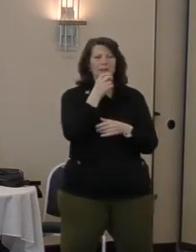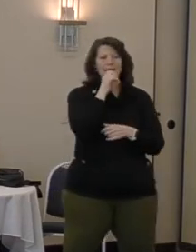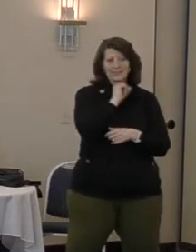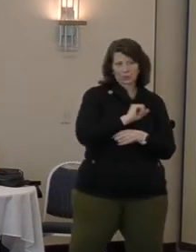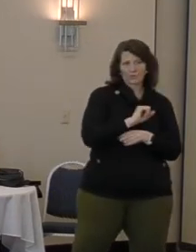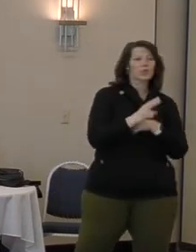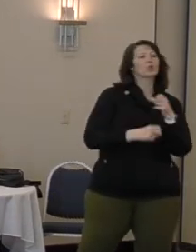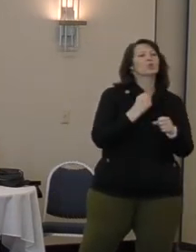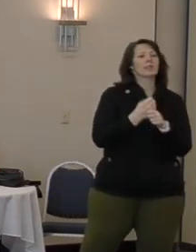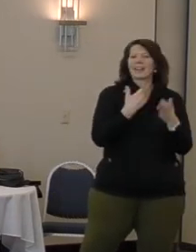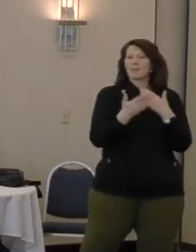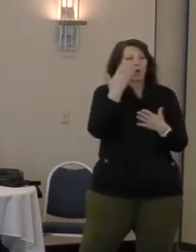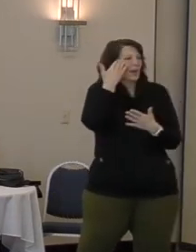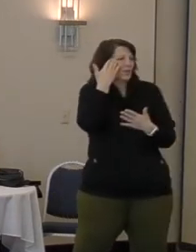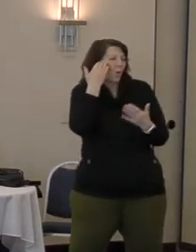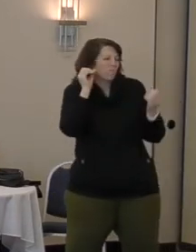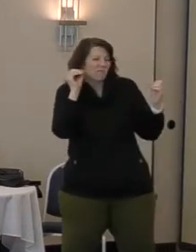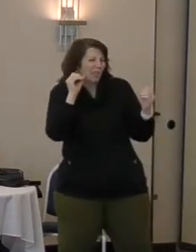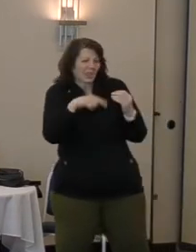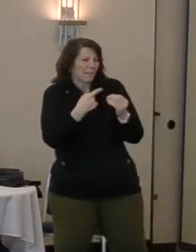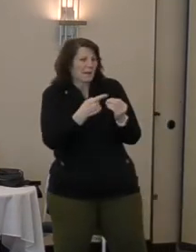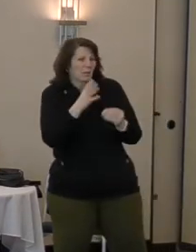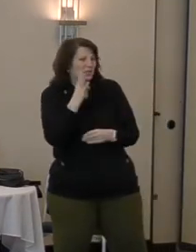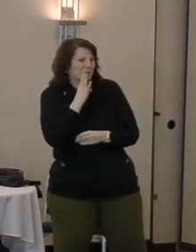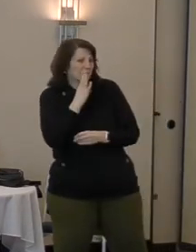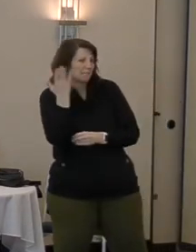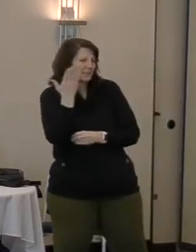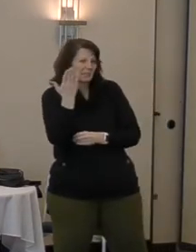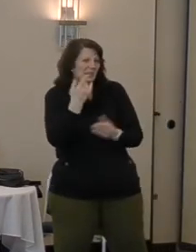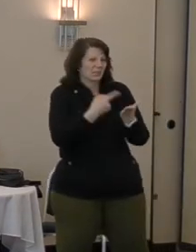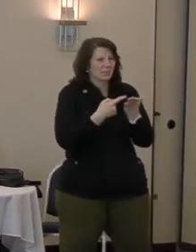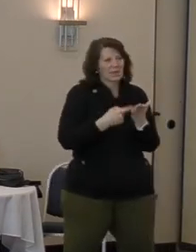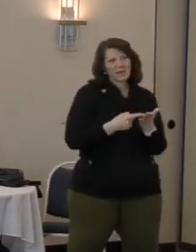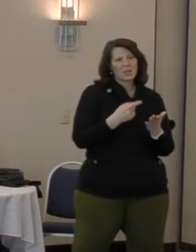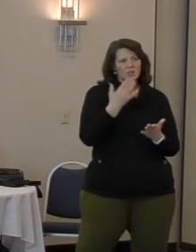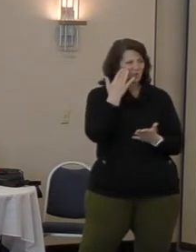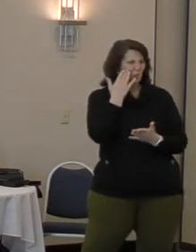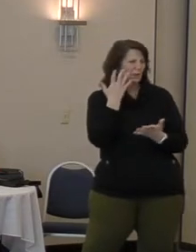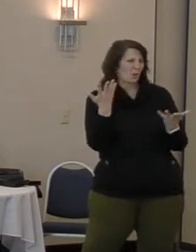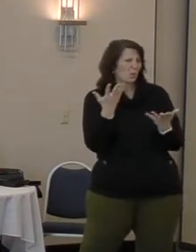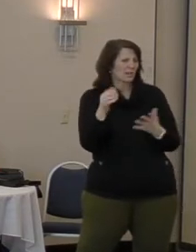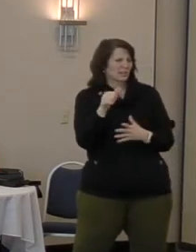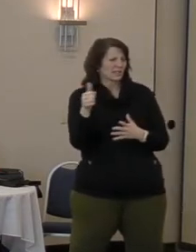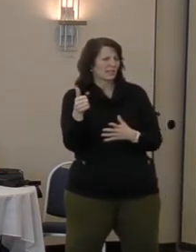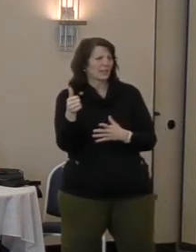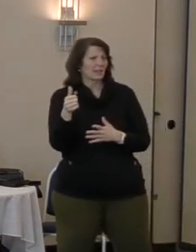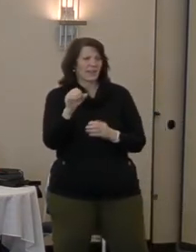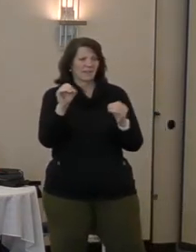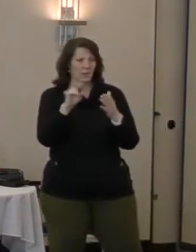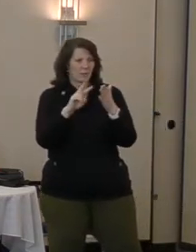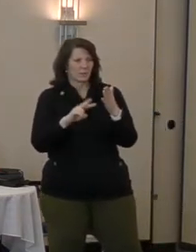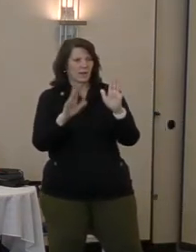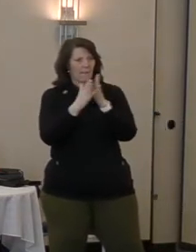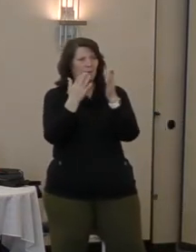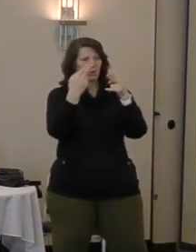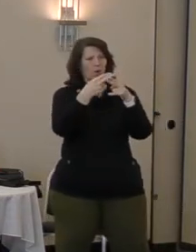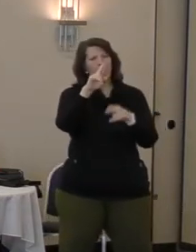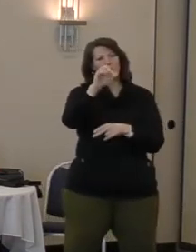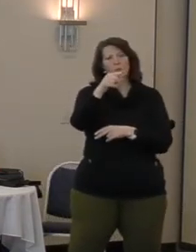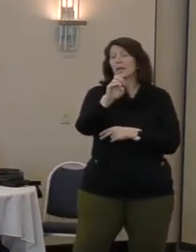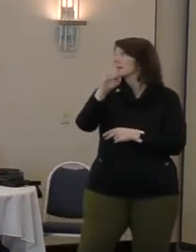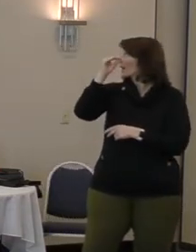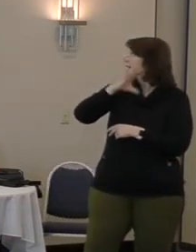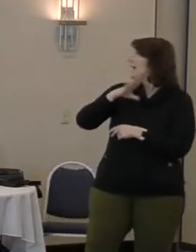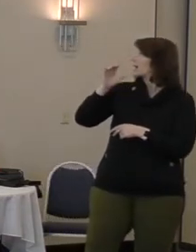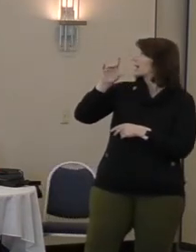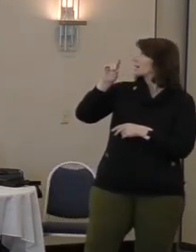speech and debate, just to kind of see what it's like to coach other things and get that experience. if nobody's ever read it, there's a book called Range by a guy named